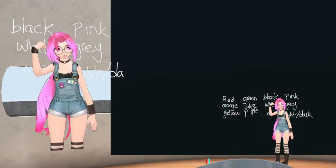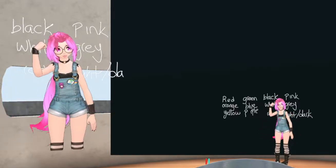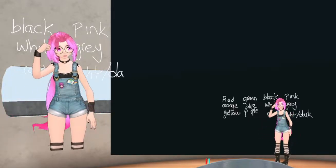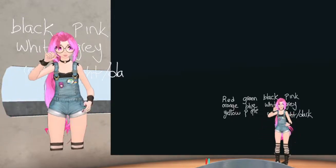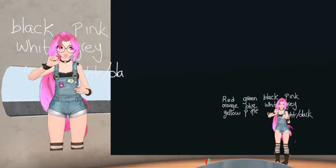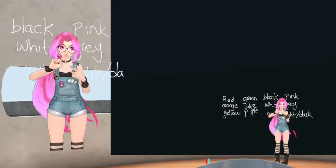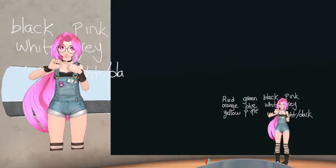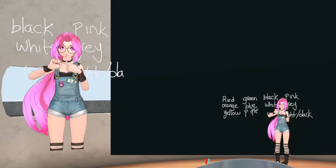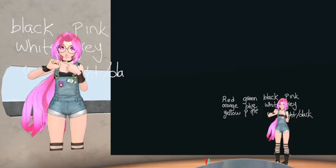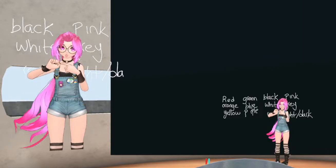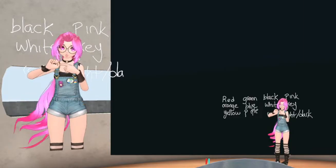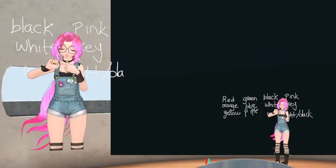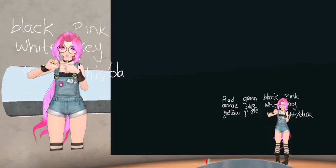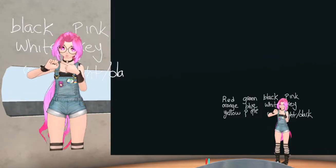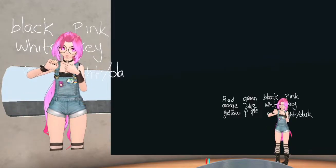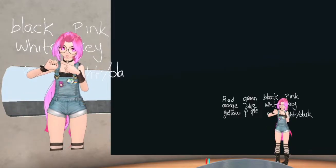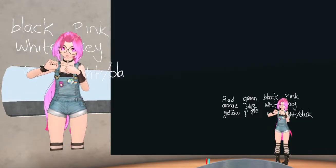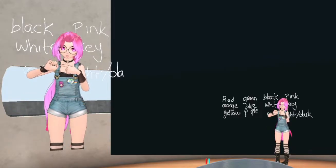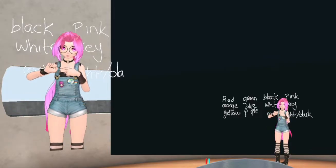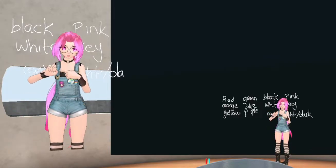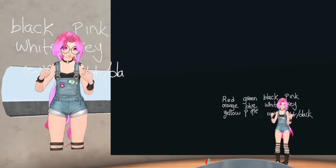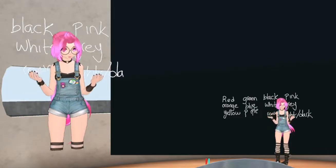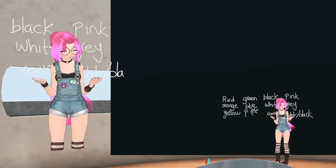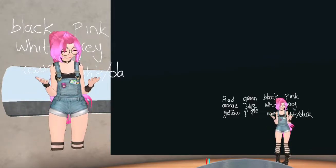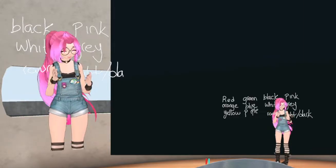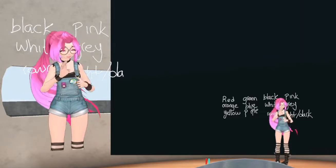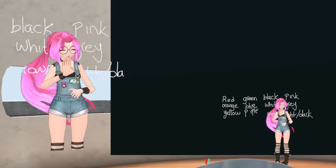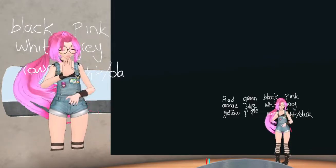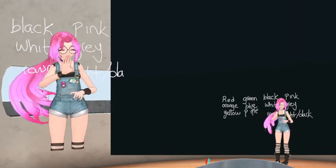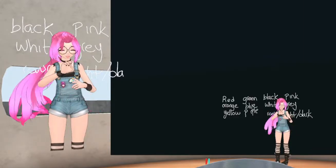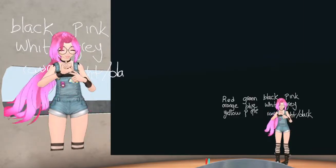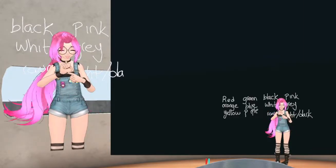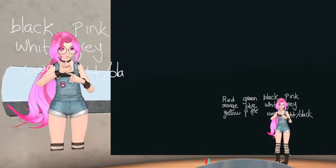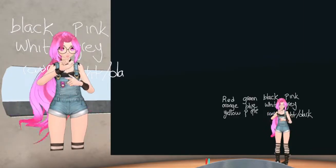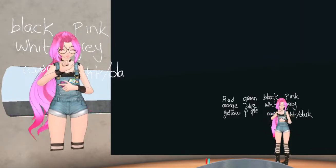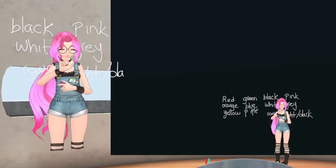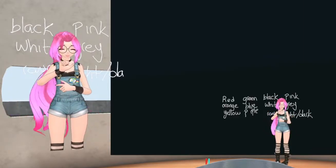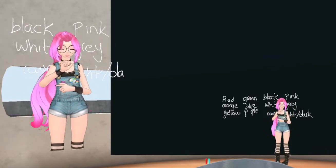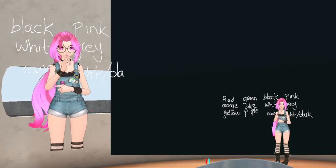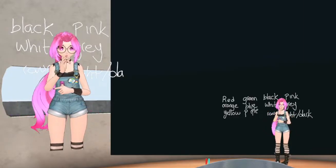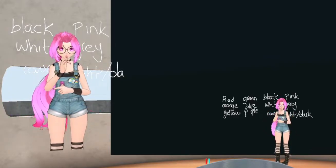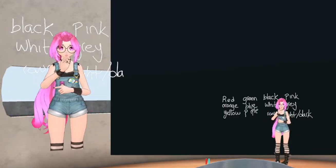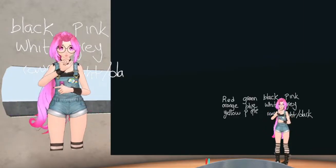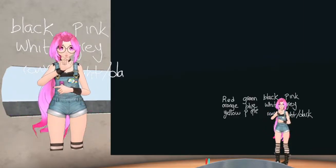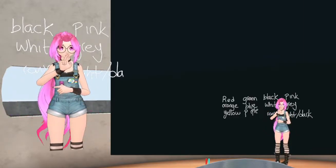end it by closing your fist, because that means